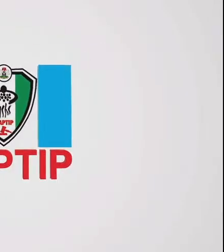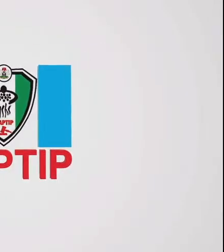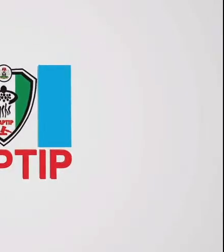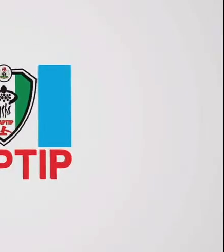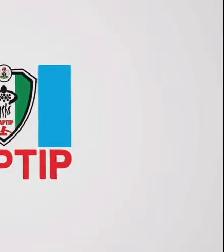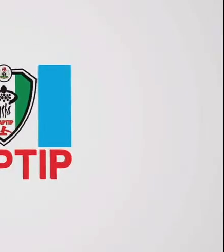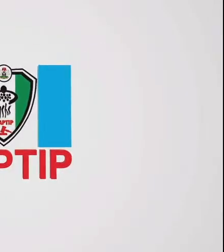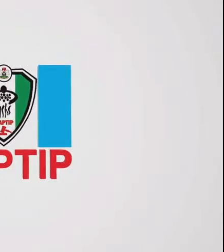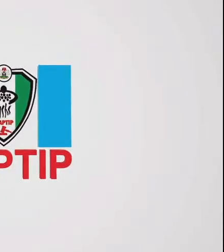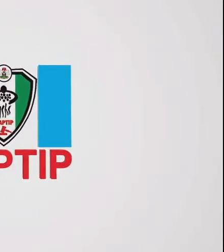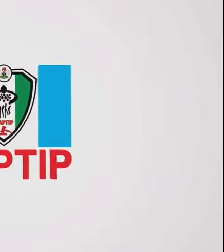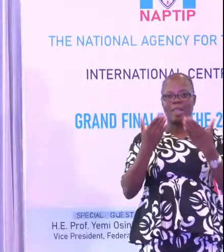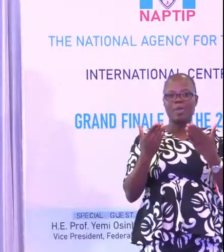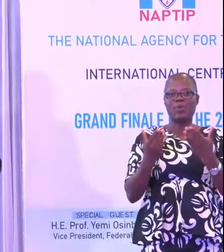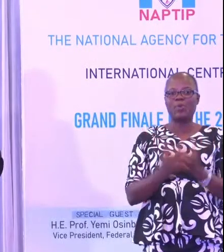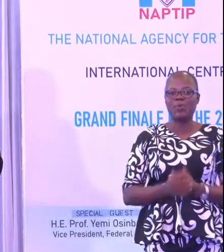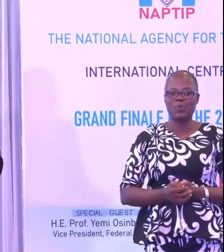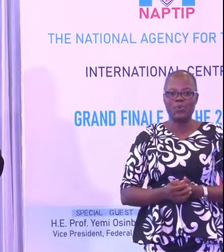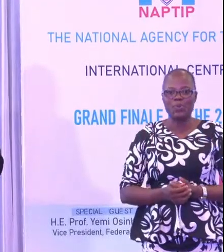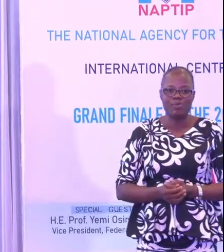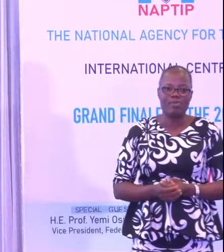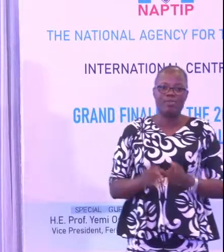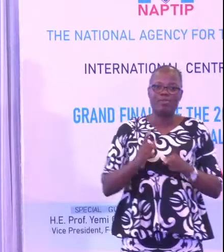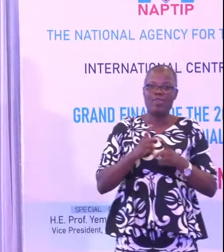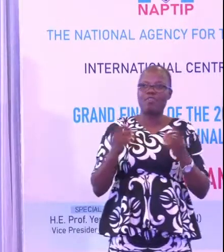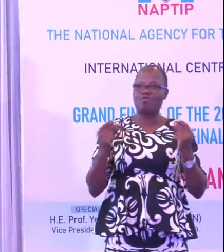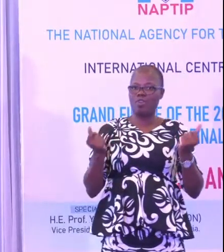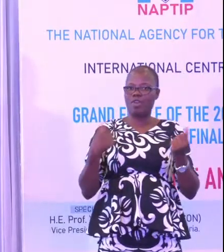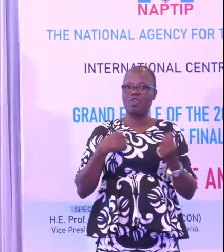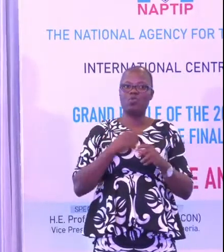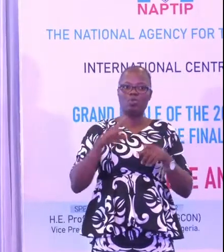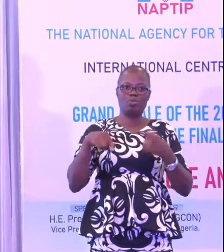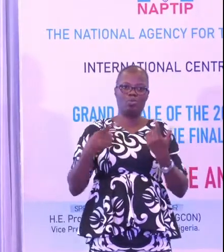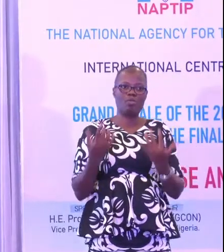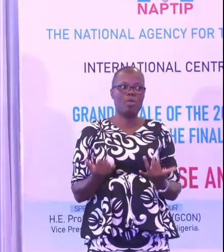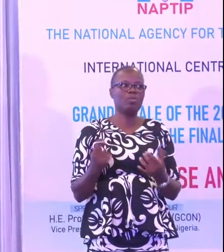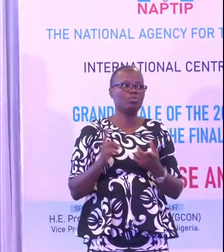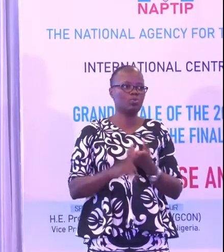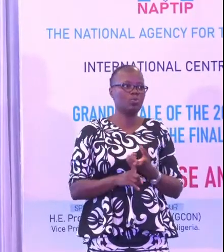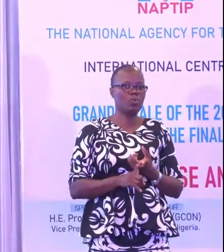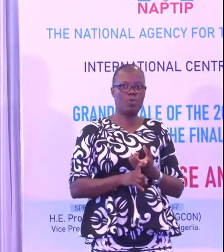Thank you. So very quickly, we'll go now to